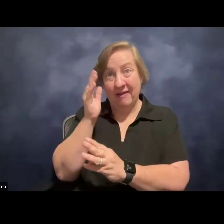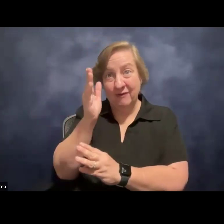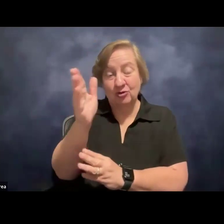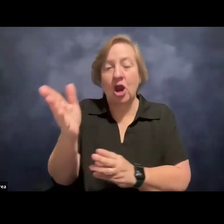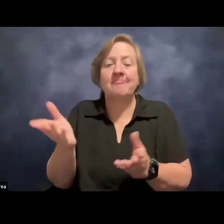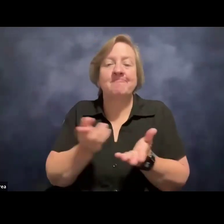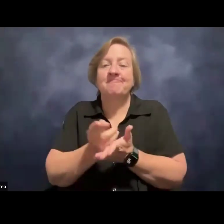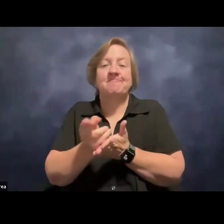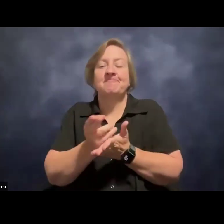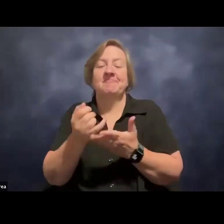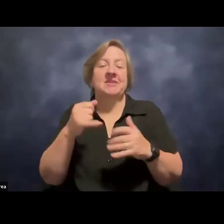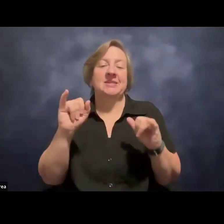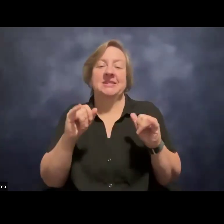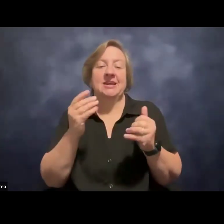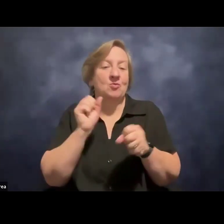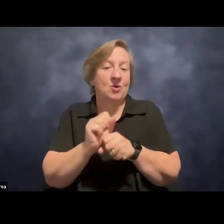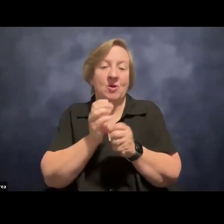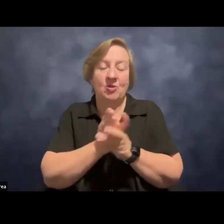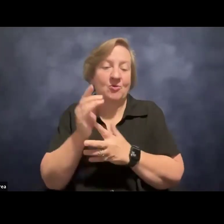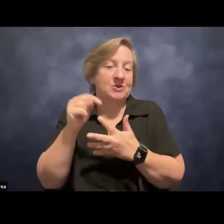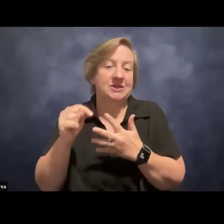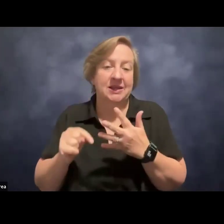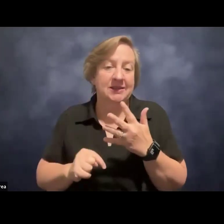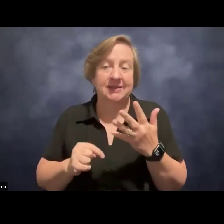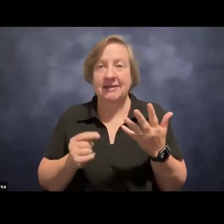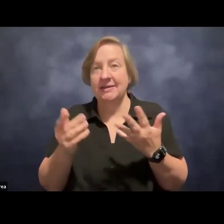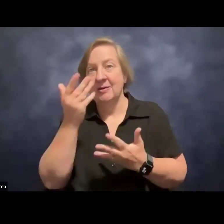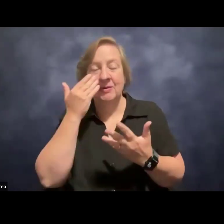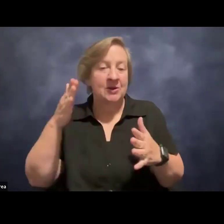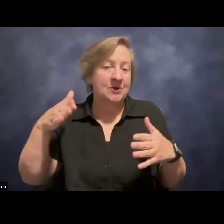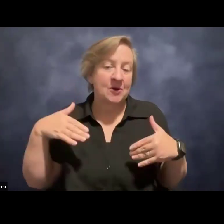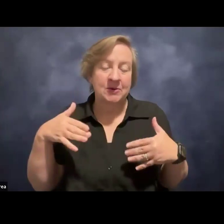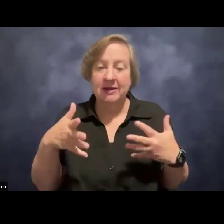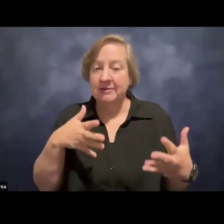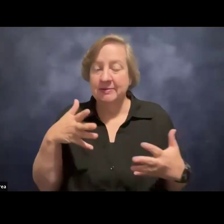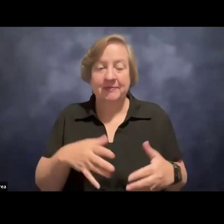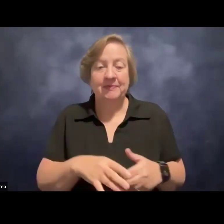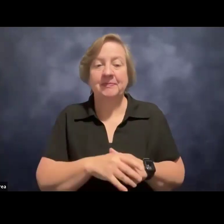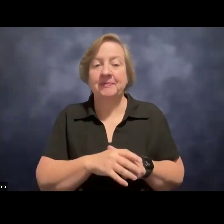we're still working through those details. Don't have it quite figured out yet.